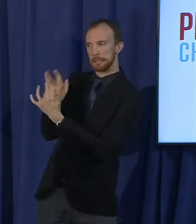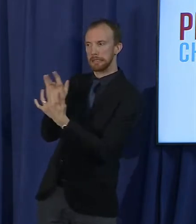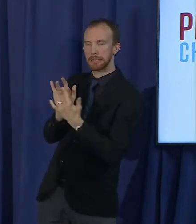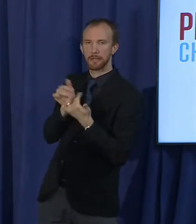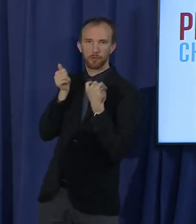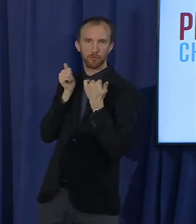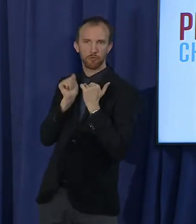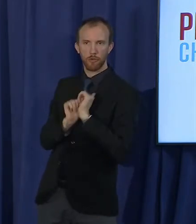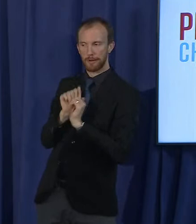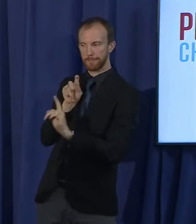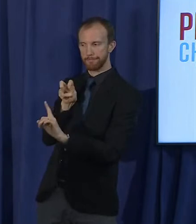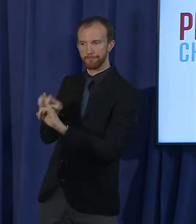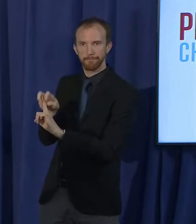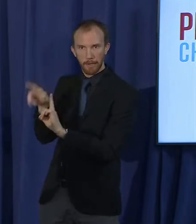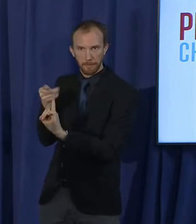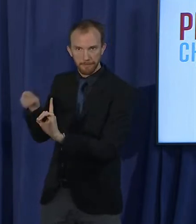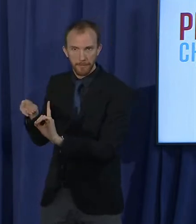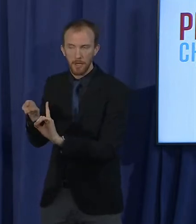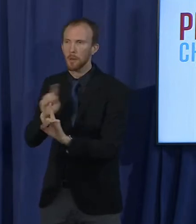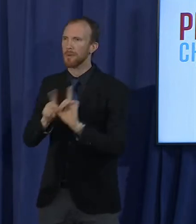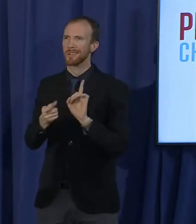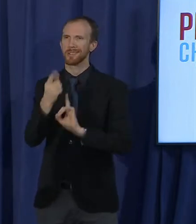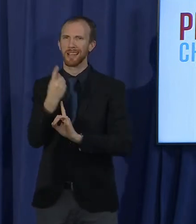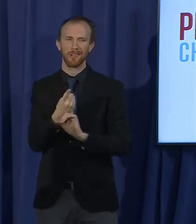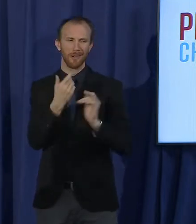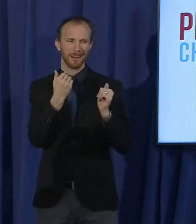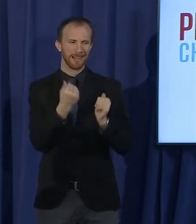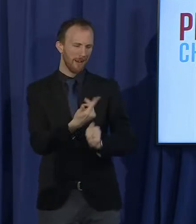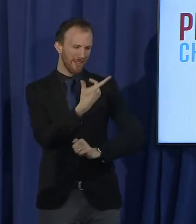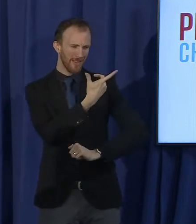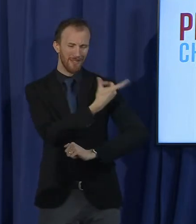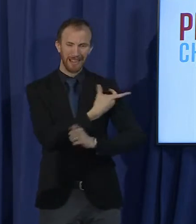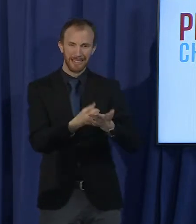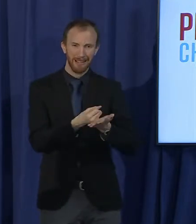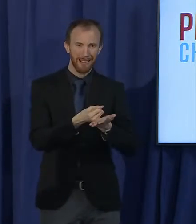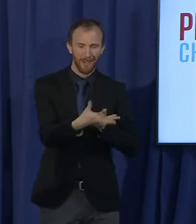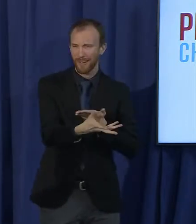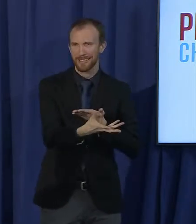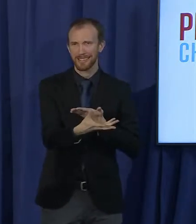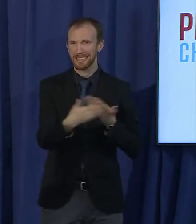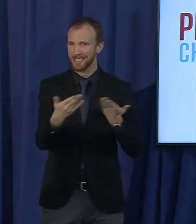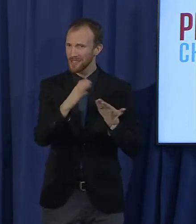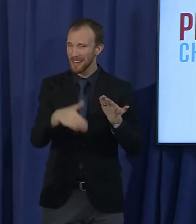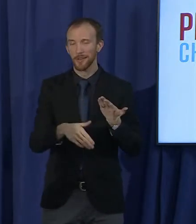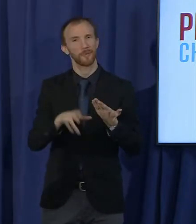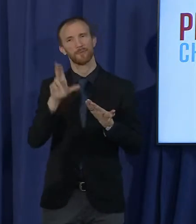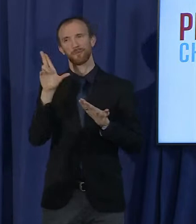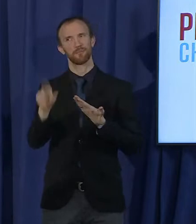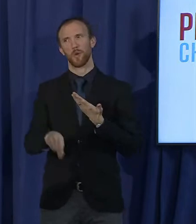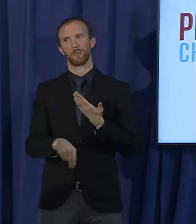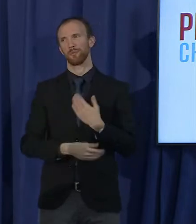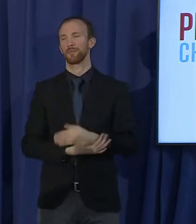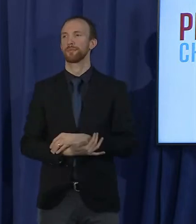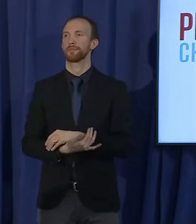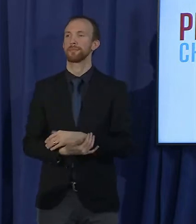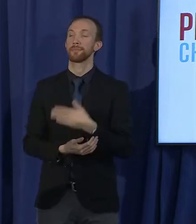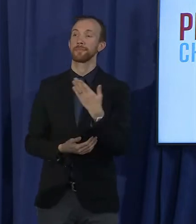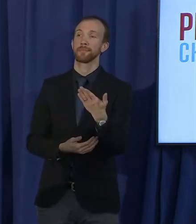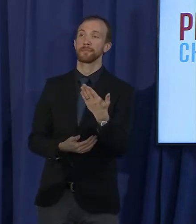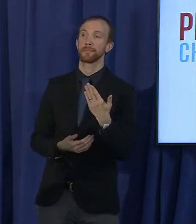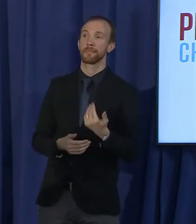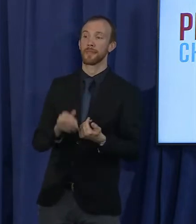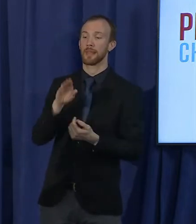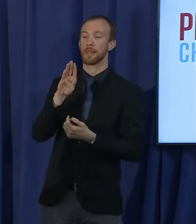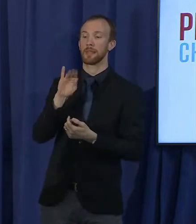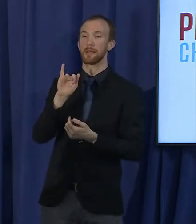But there's not wastage of vaccine going on in Chicago. I want people to hear that strongly. Another question. Biden administration to